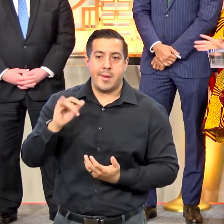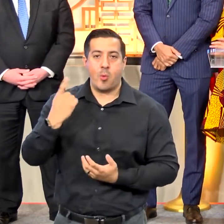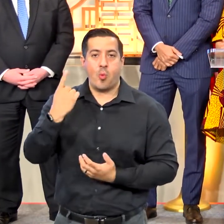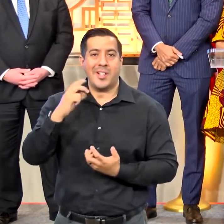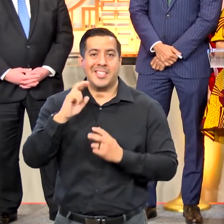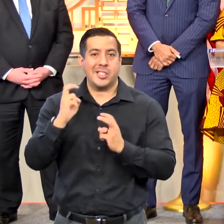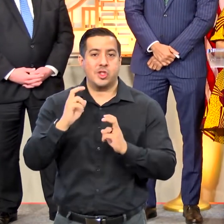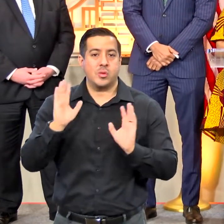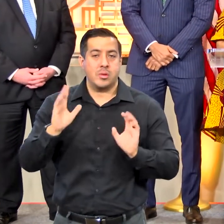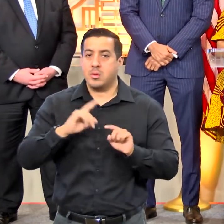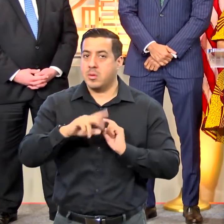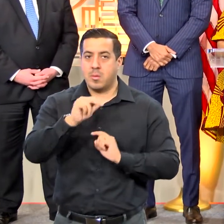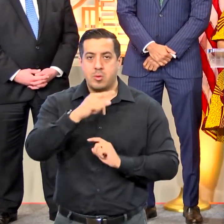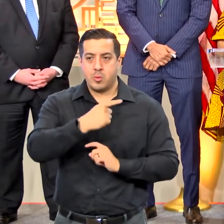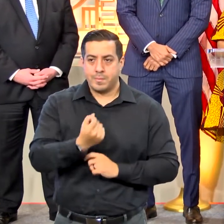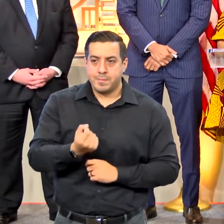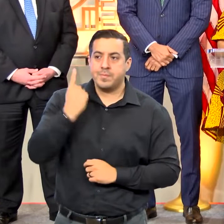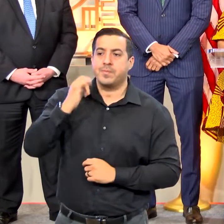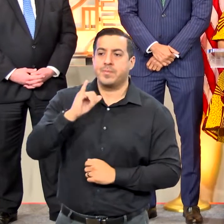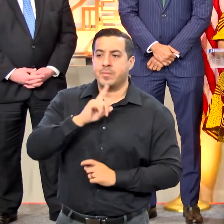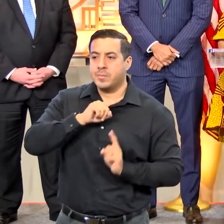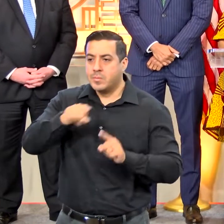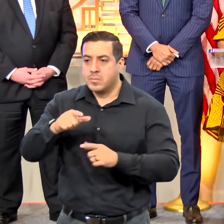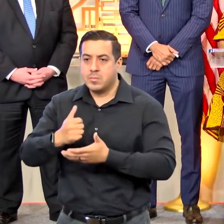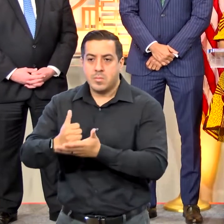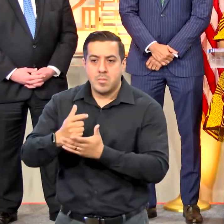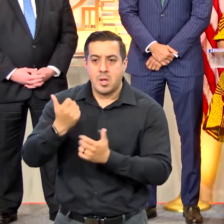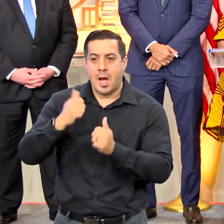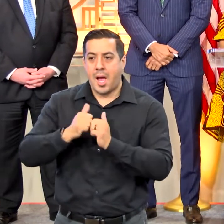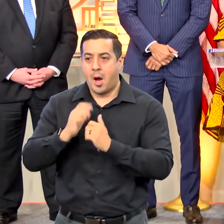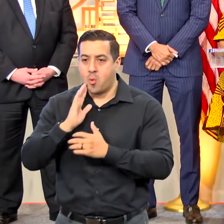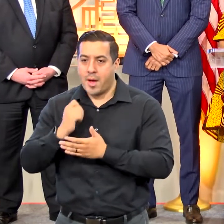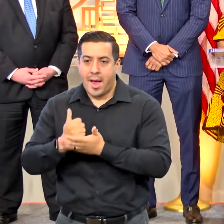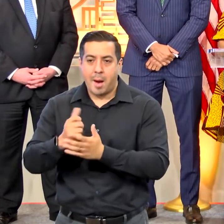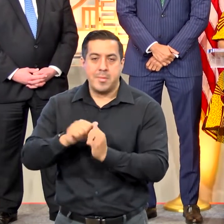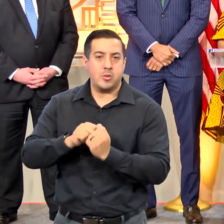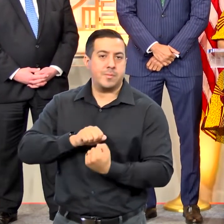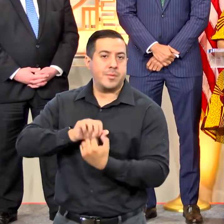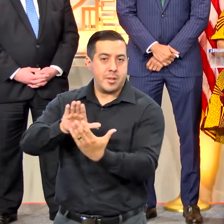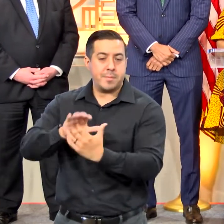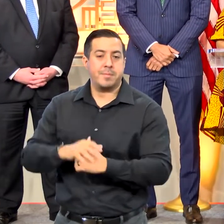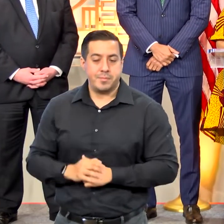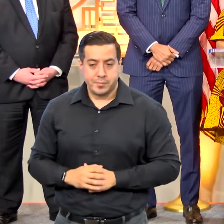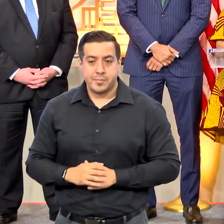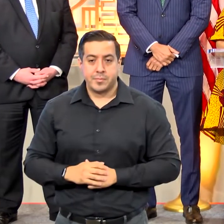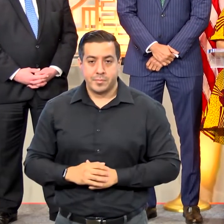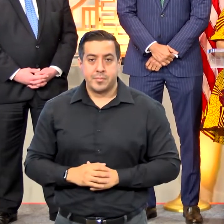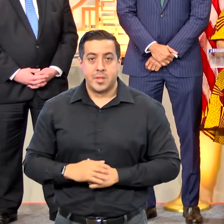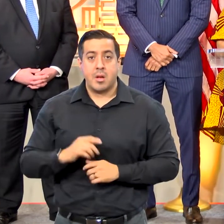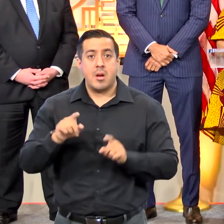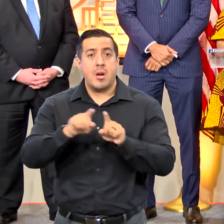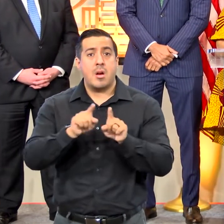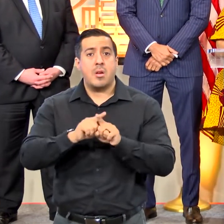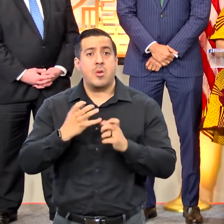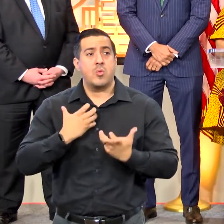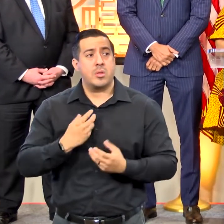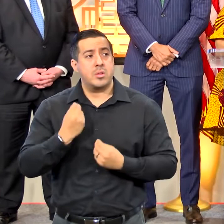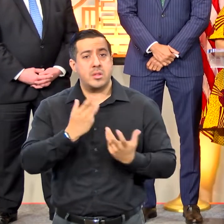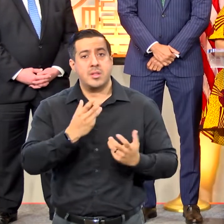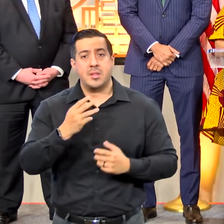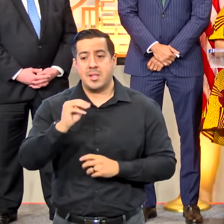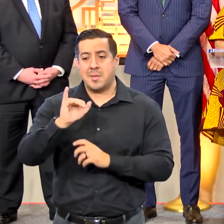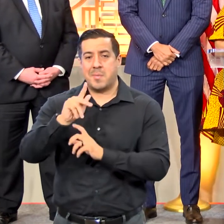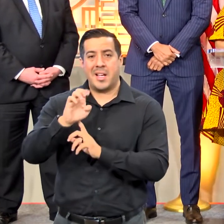the issues. You get it, and you get that we can actually address it. And I'd be remiss not to mention Mike